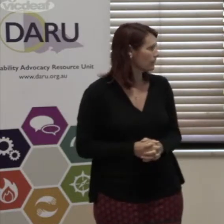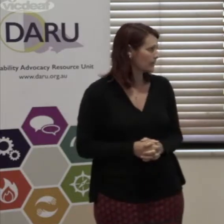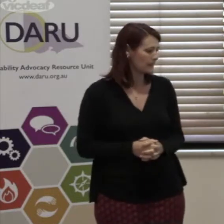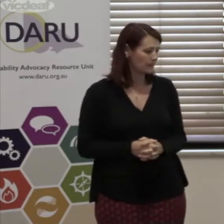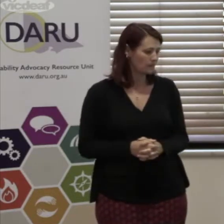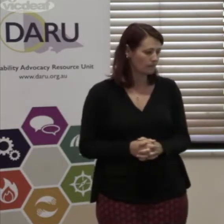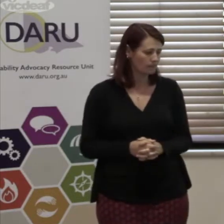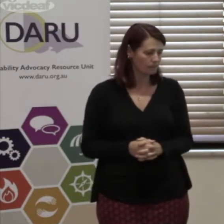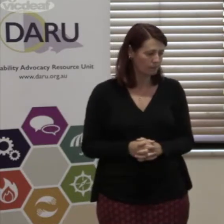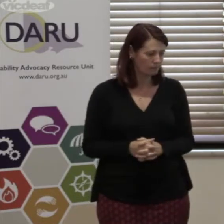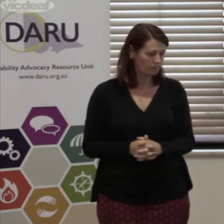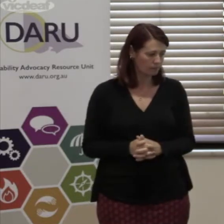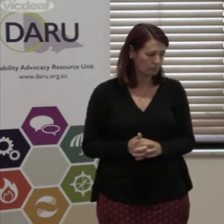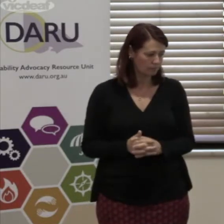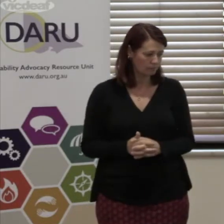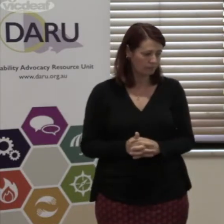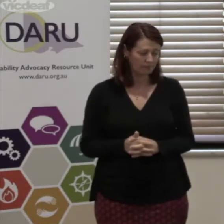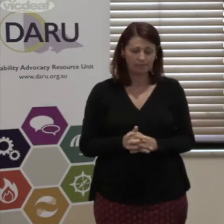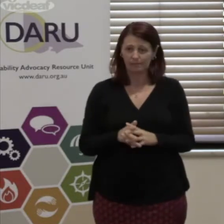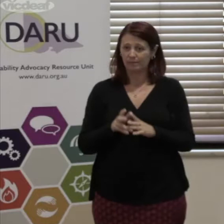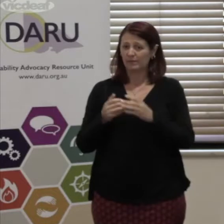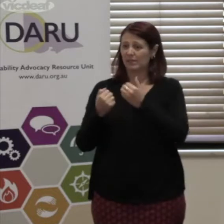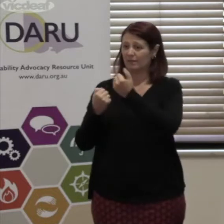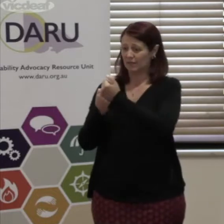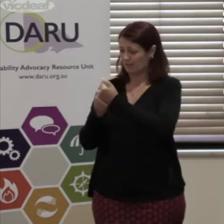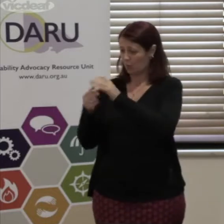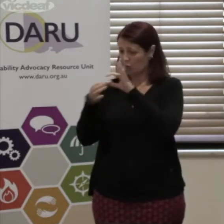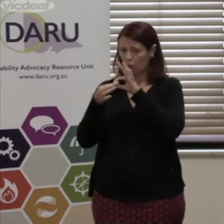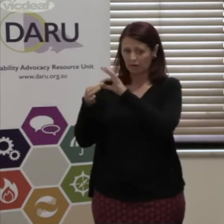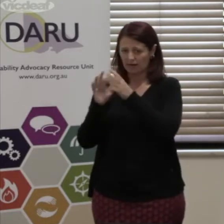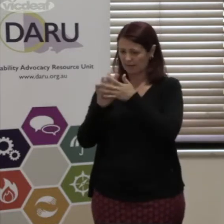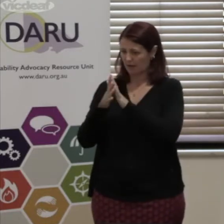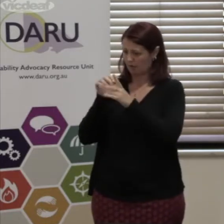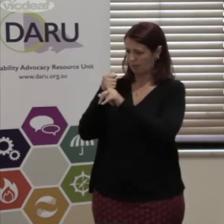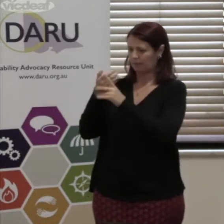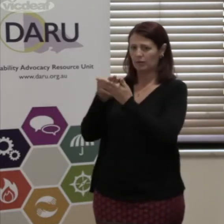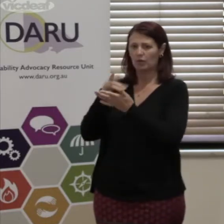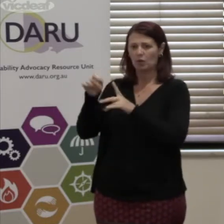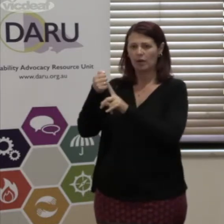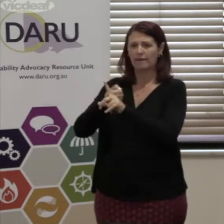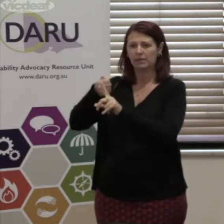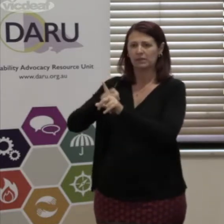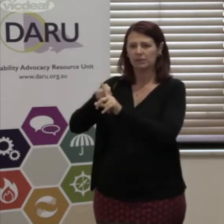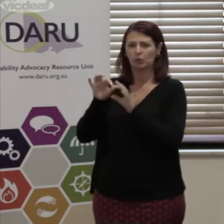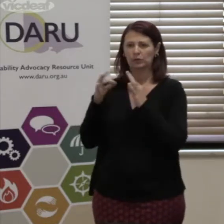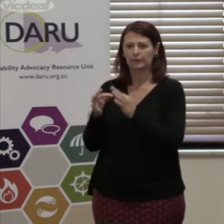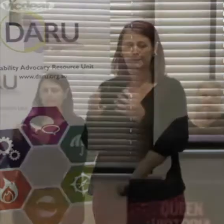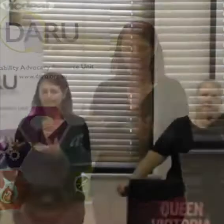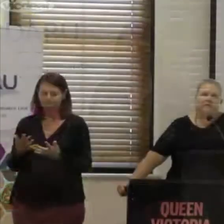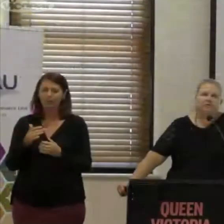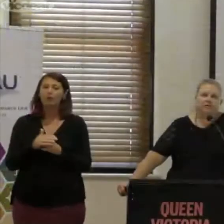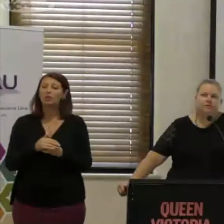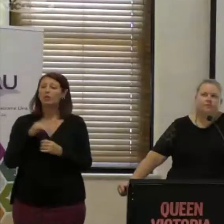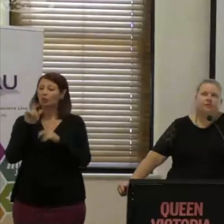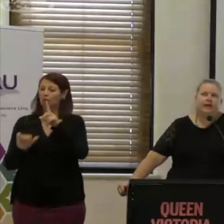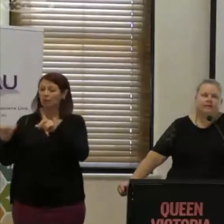in terms of support coordination? So this comes back to the scenario where